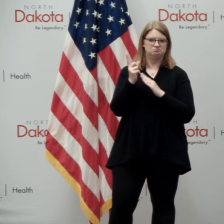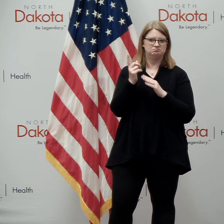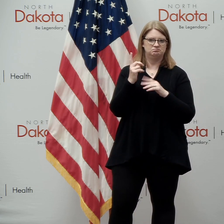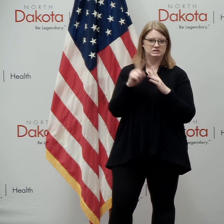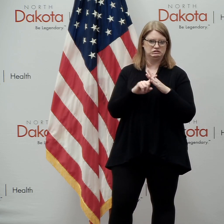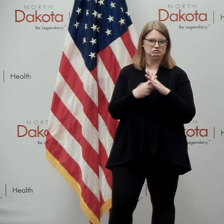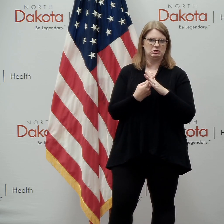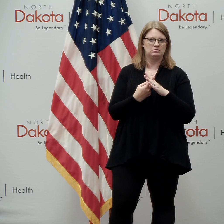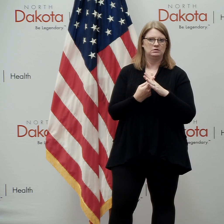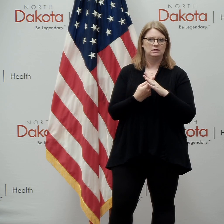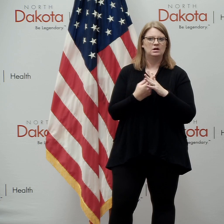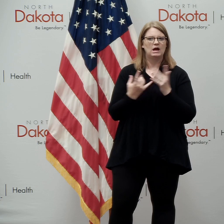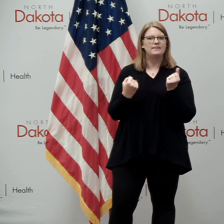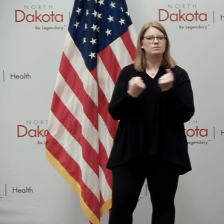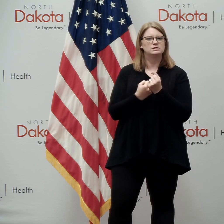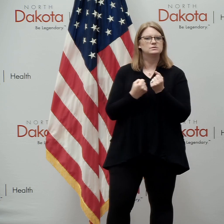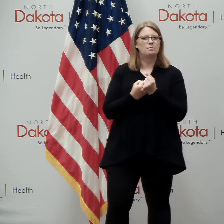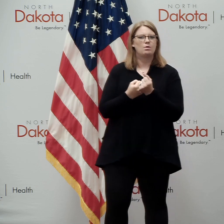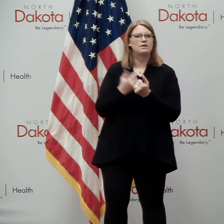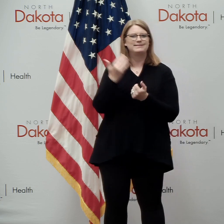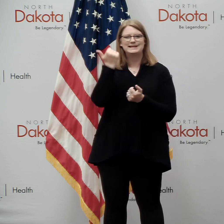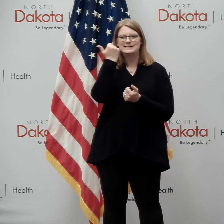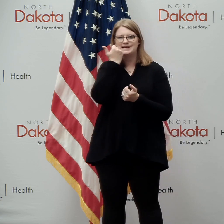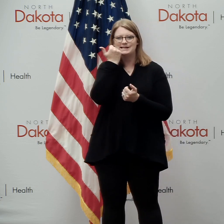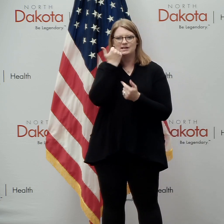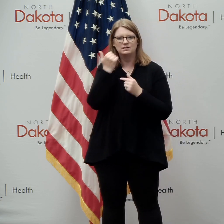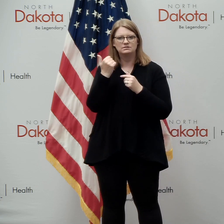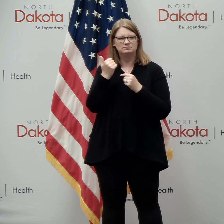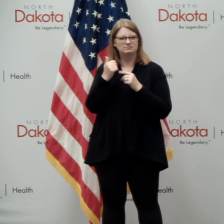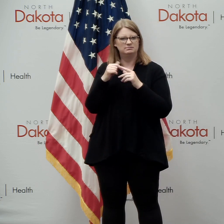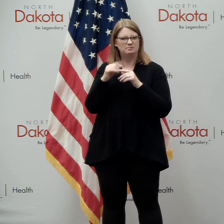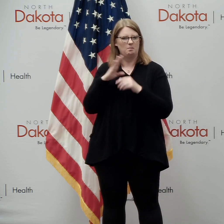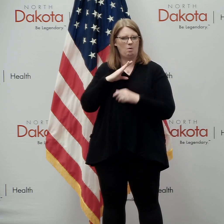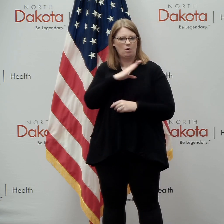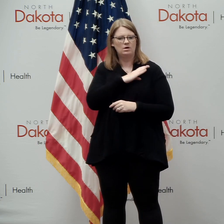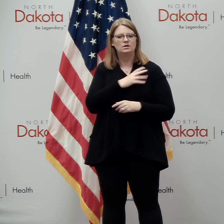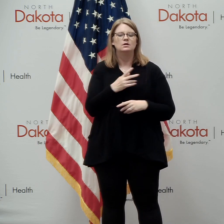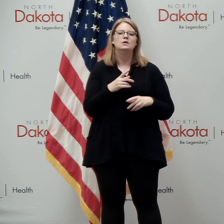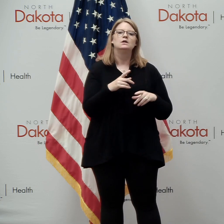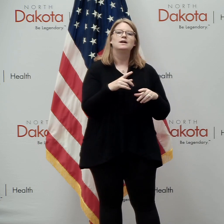the support of the dental examining boards. The second executive order relates to